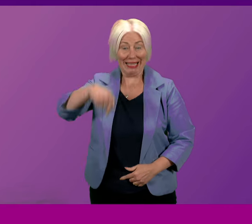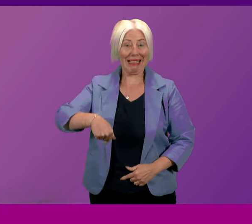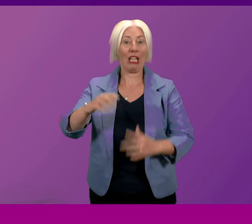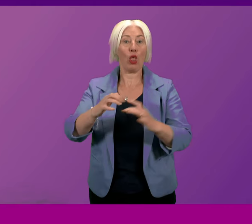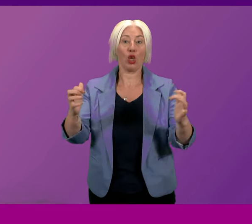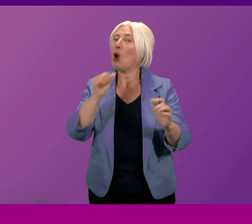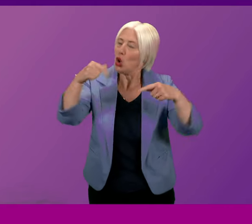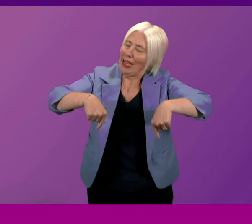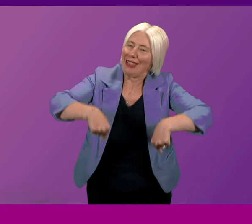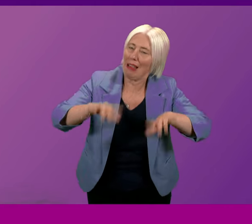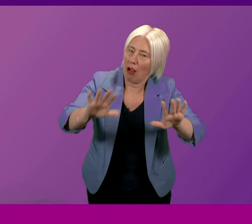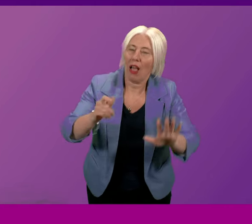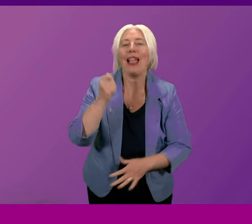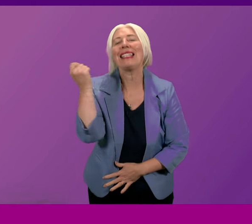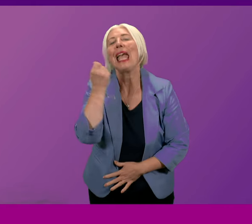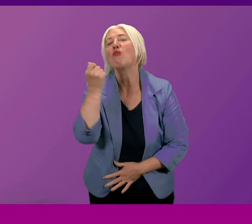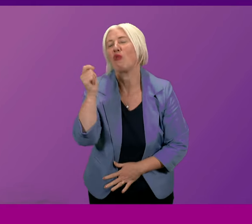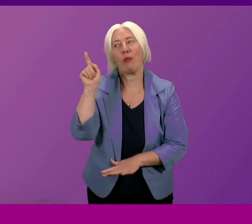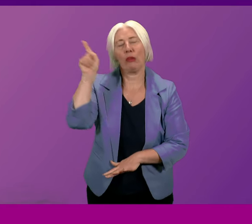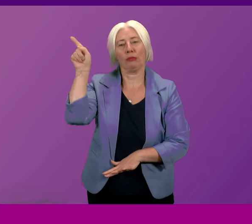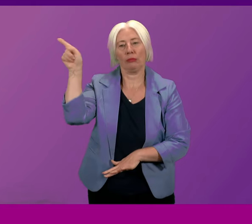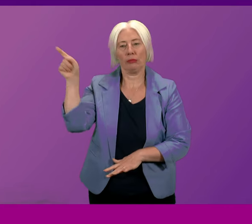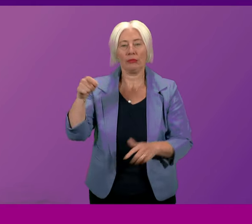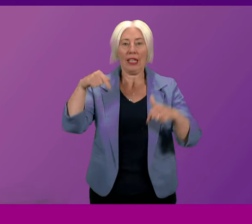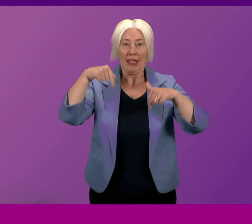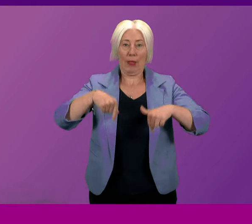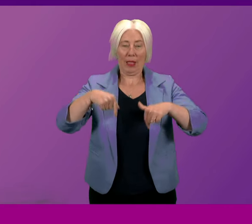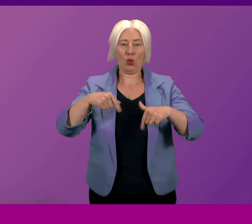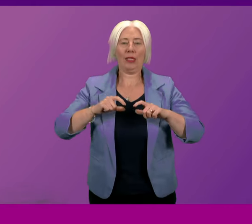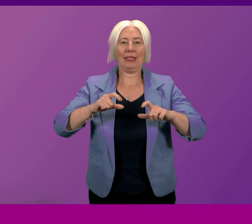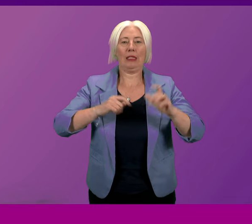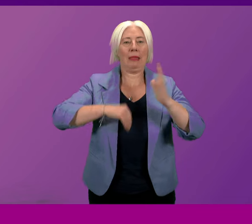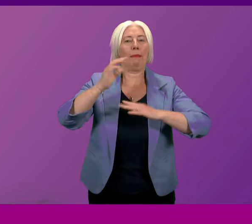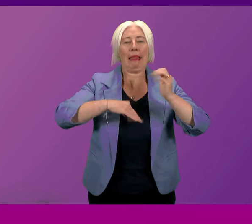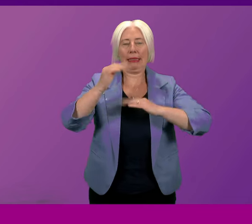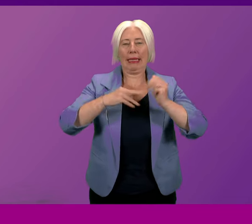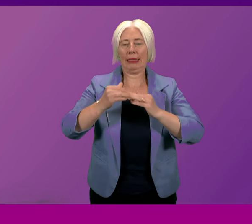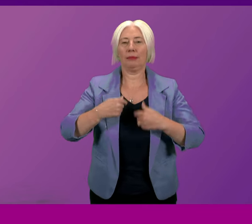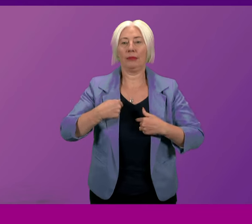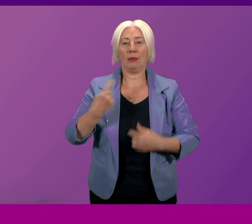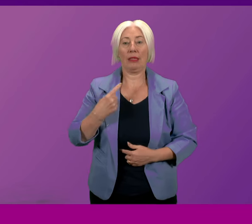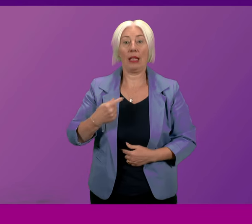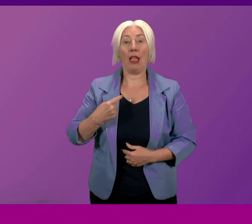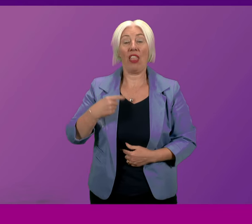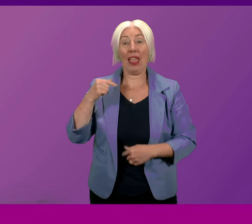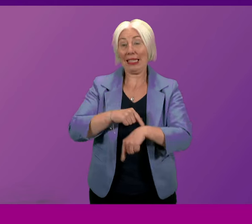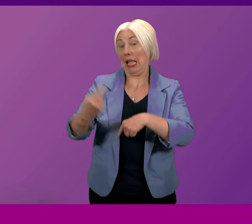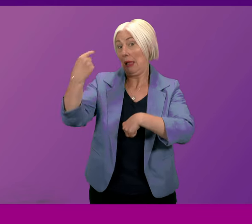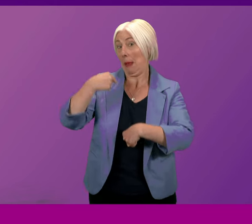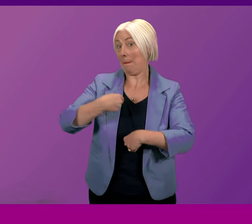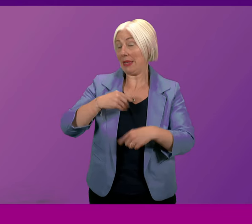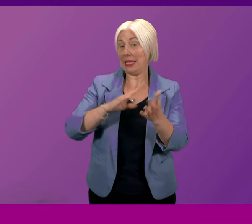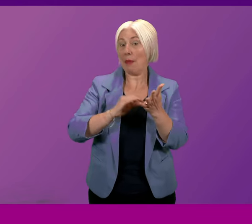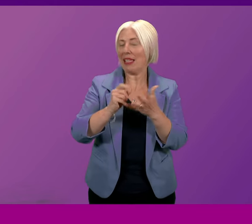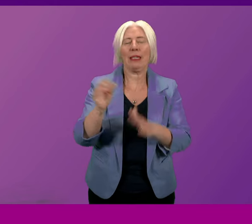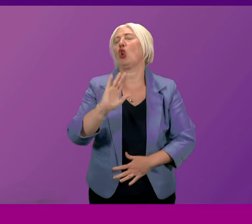not this chamber, our temporary one, while this place was still a building site, I was not an MSP. I